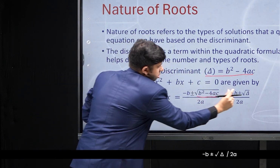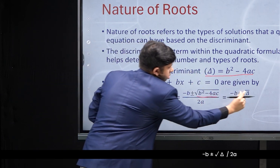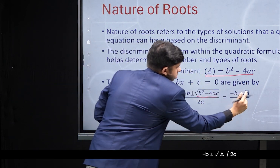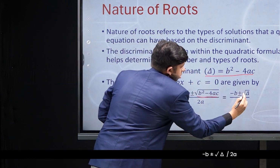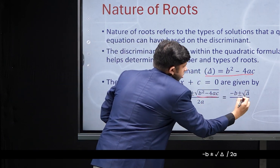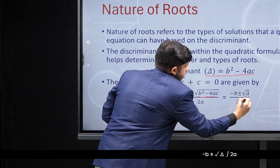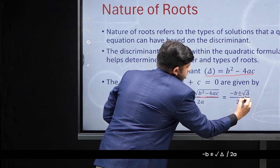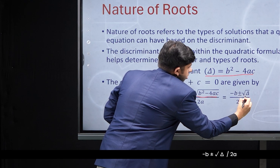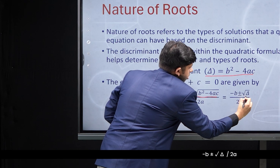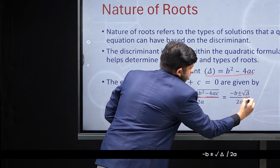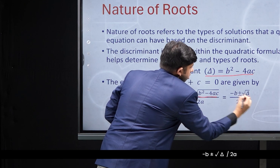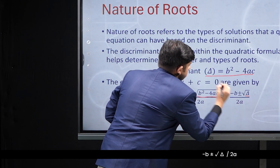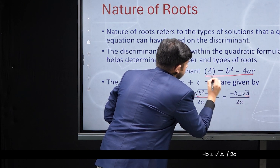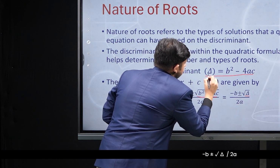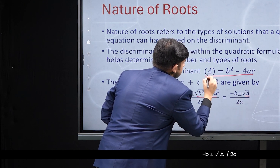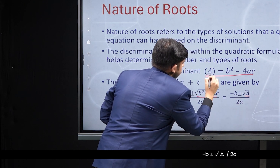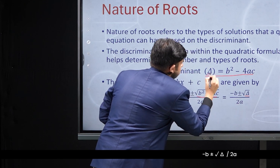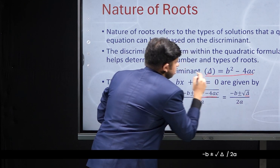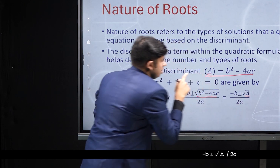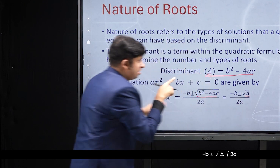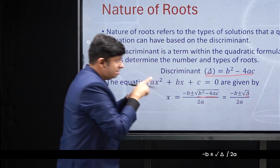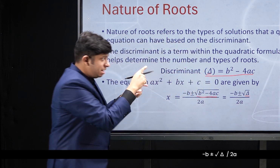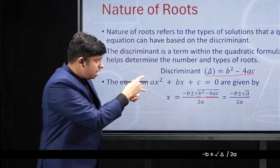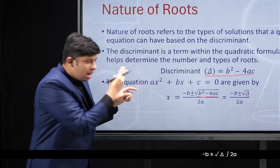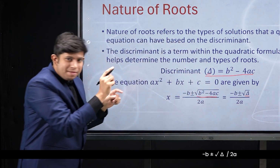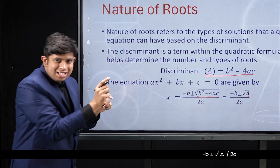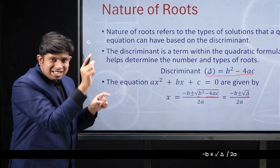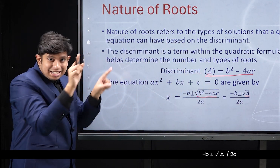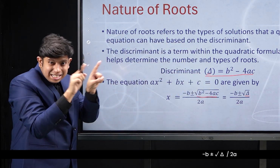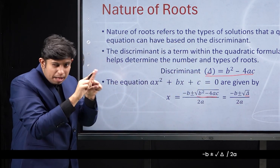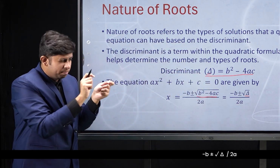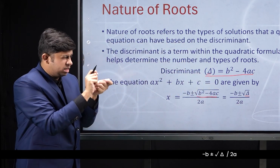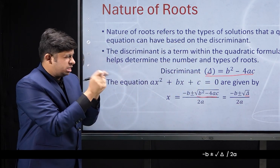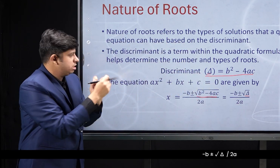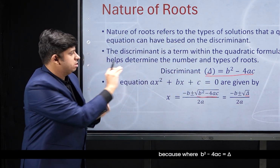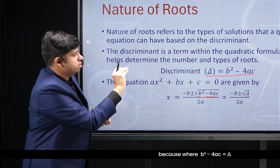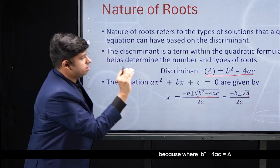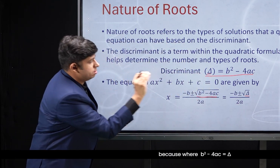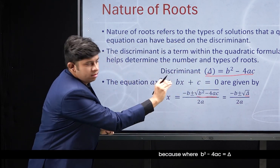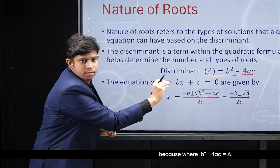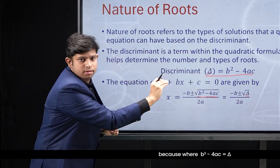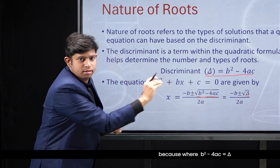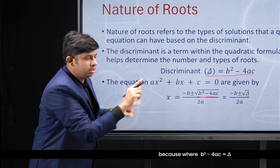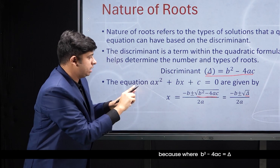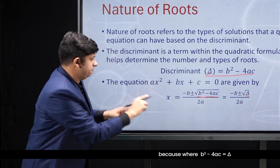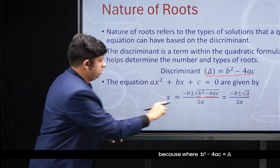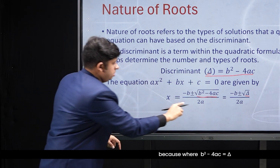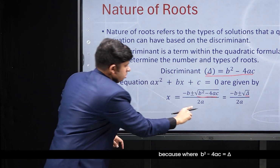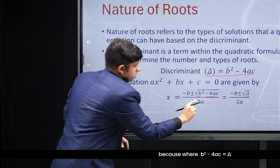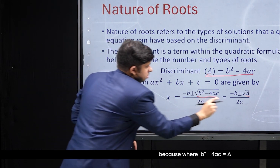is equal to minus b plus or minus under root delta by 2a. Because where b square minus 4ac is equal to